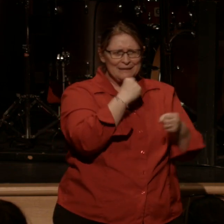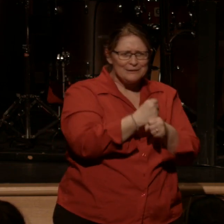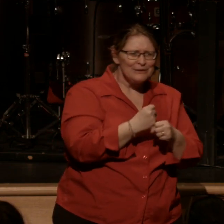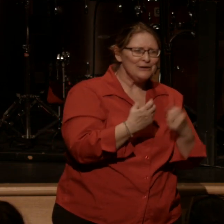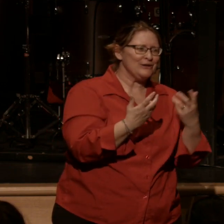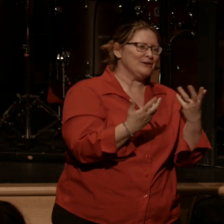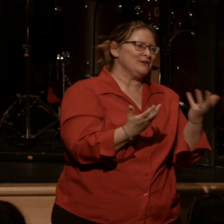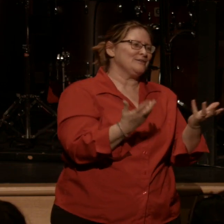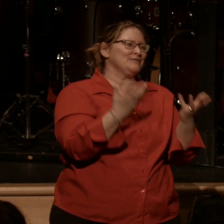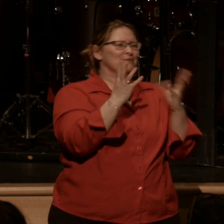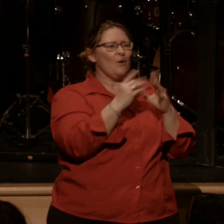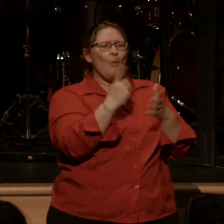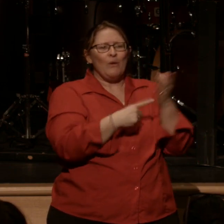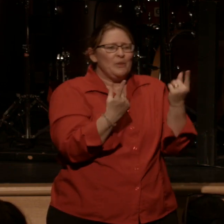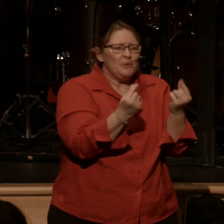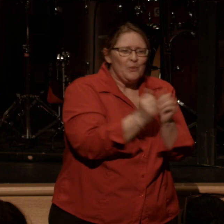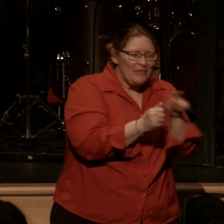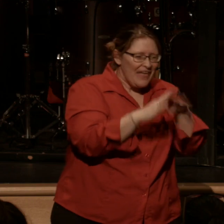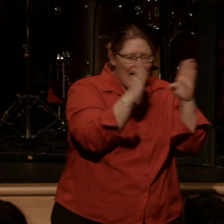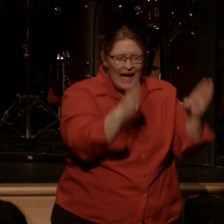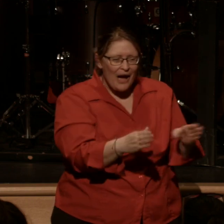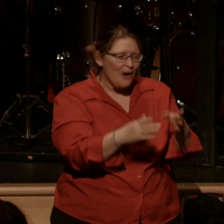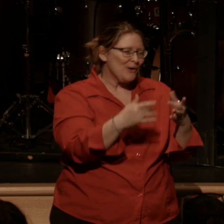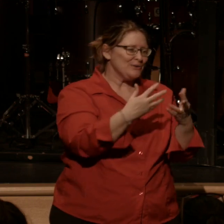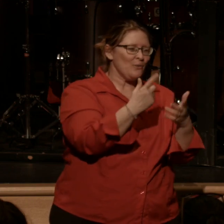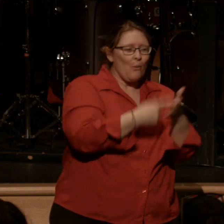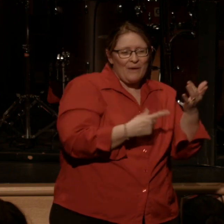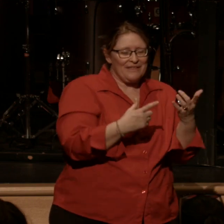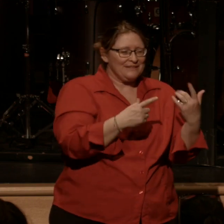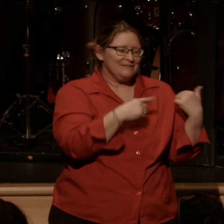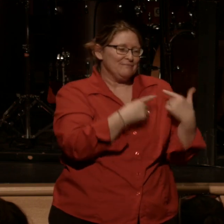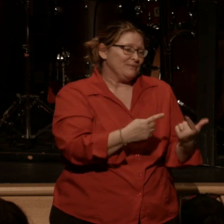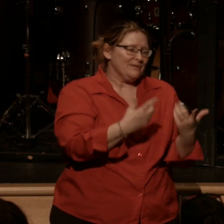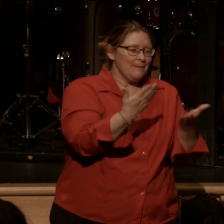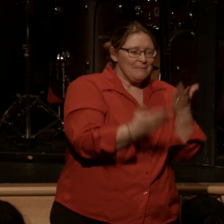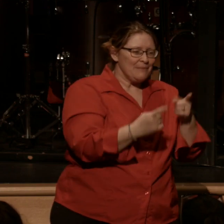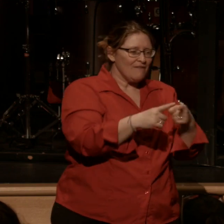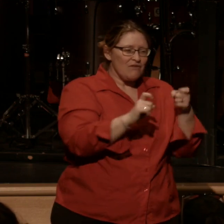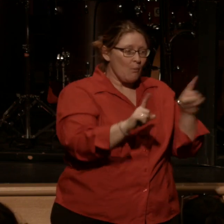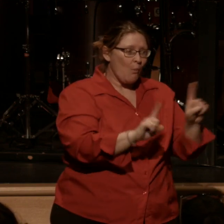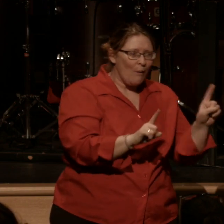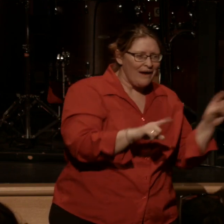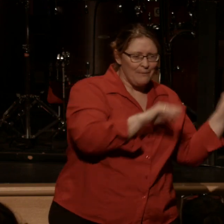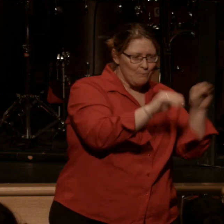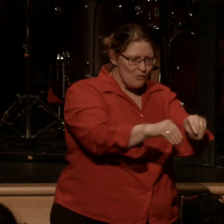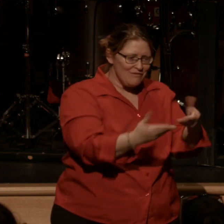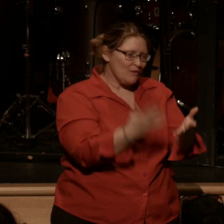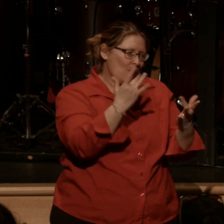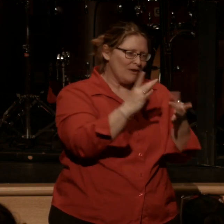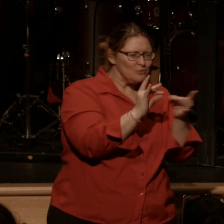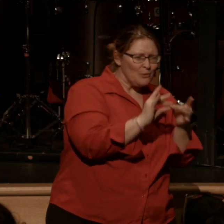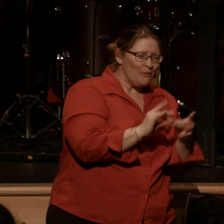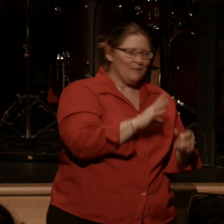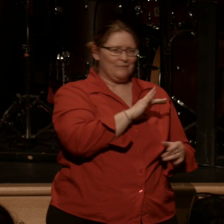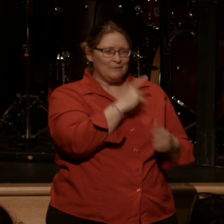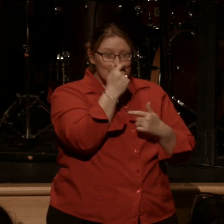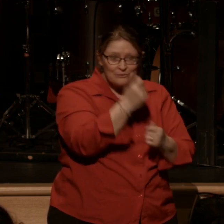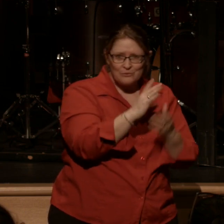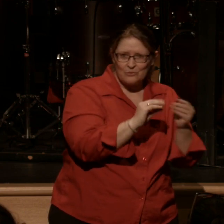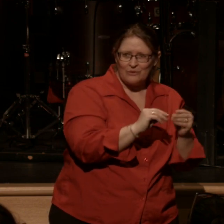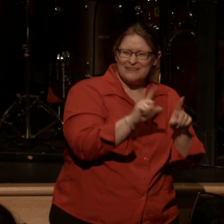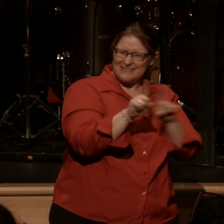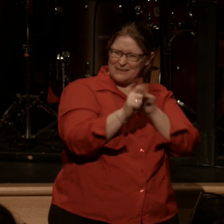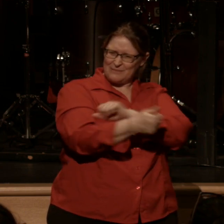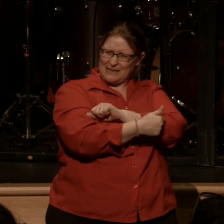and here's what they've done, and here's who they've been, and here's where maybe they've come from. We want to hear the story. The same was true for